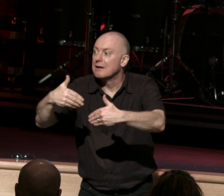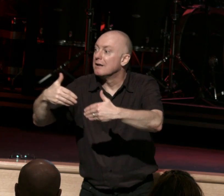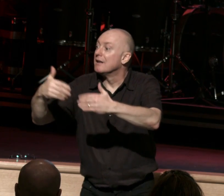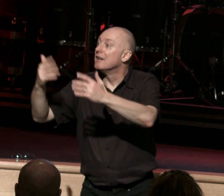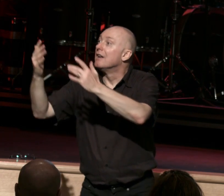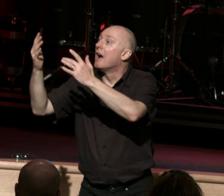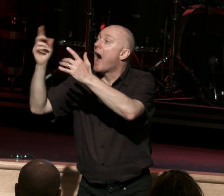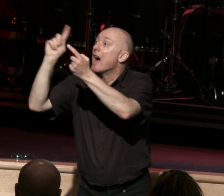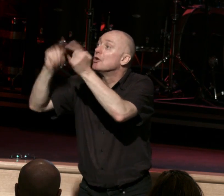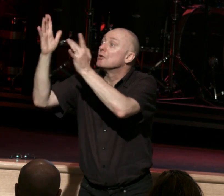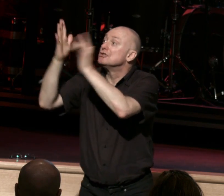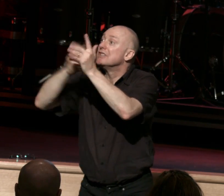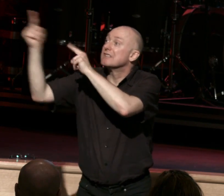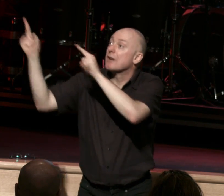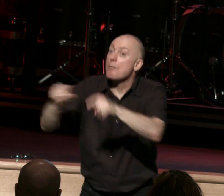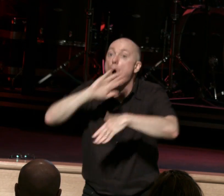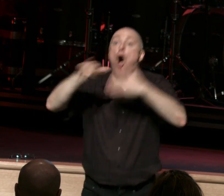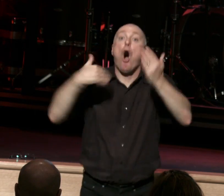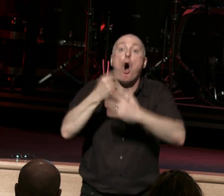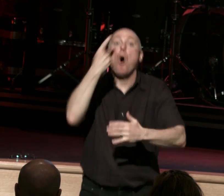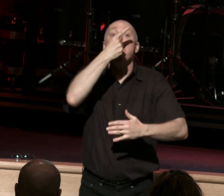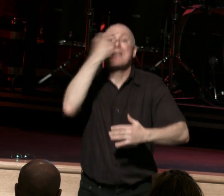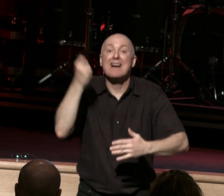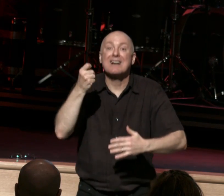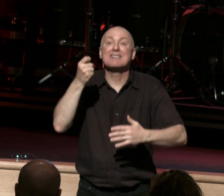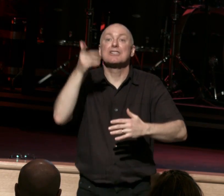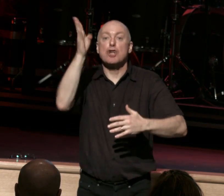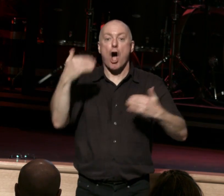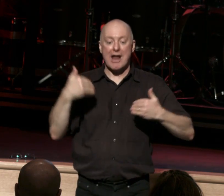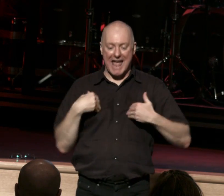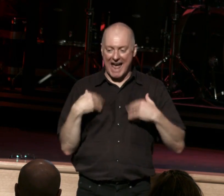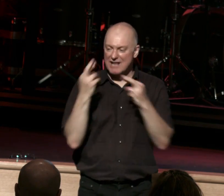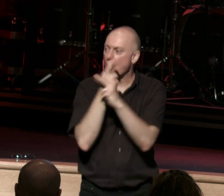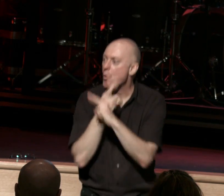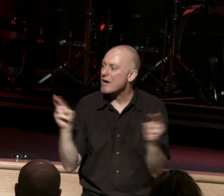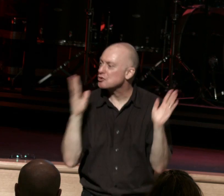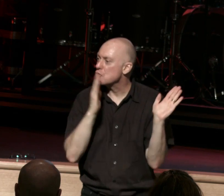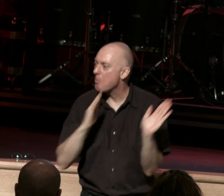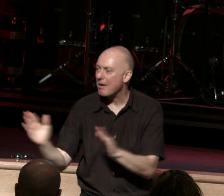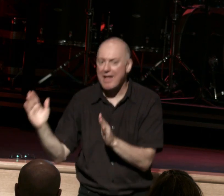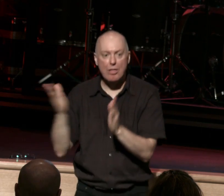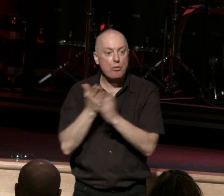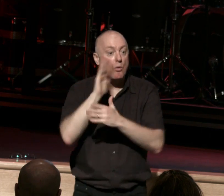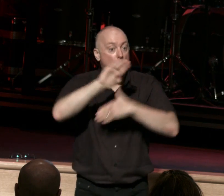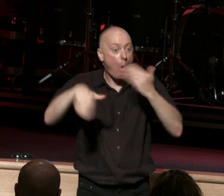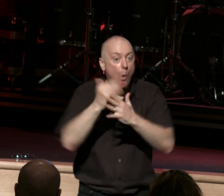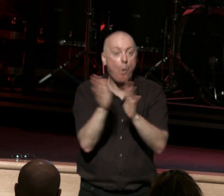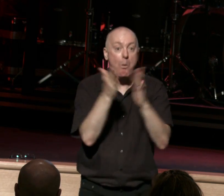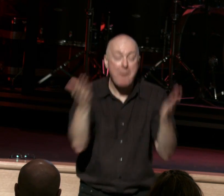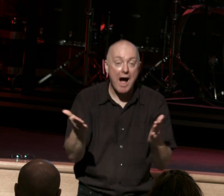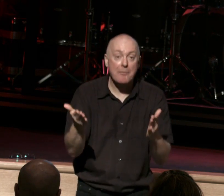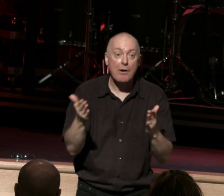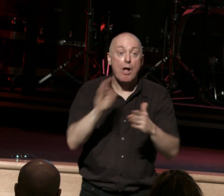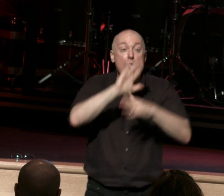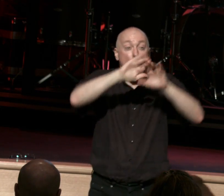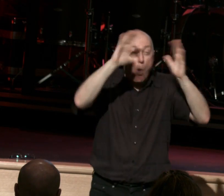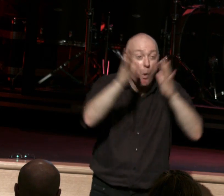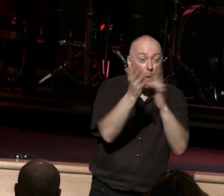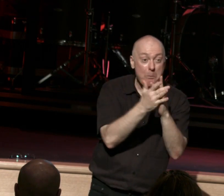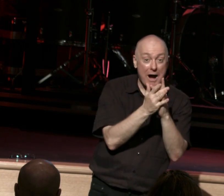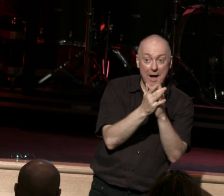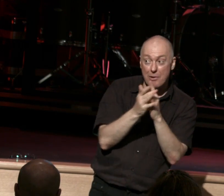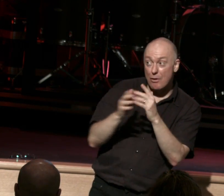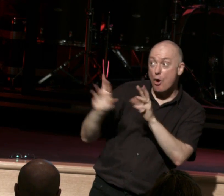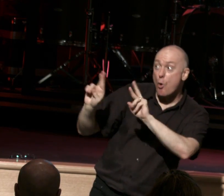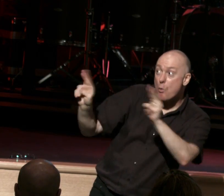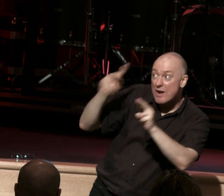point where Jesus Christ will come. That is all because God has set his rescue plan in motion, where the whole Bible points to